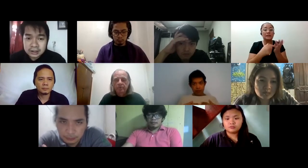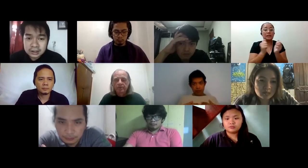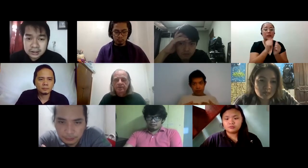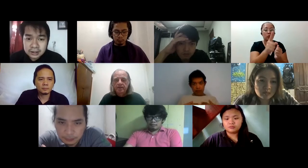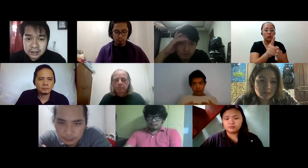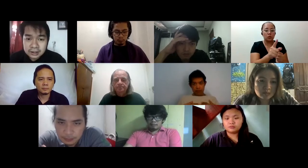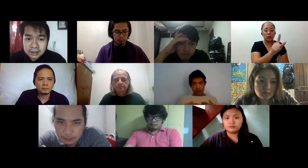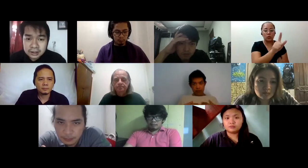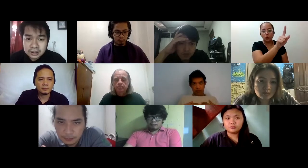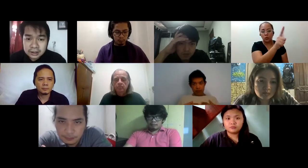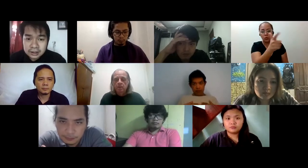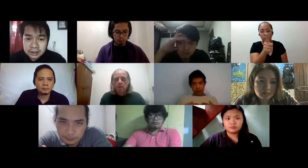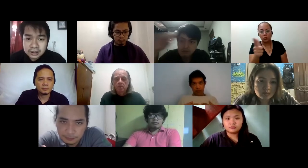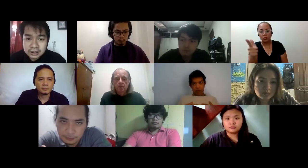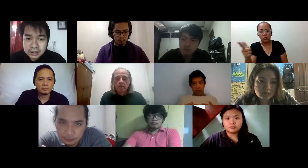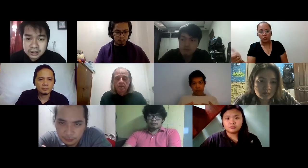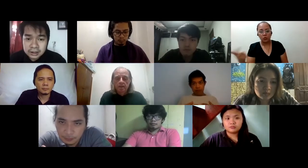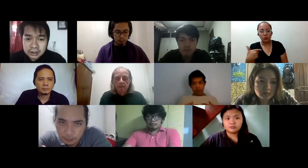Give you an example.